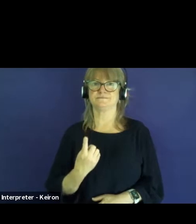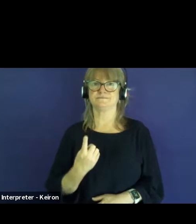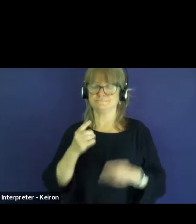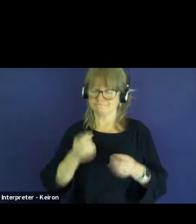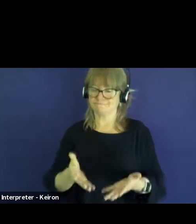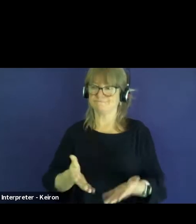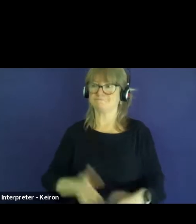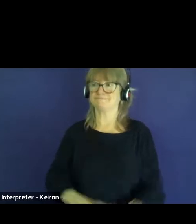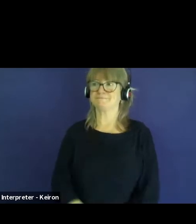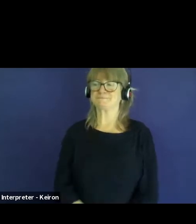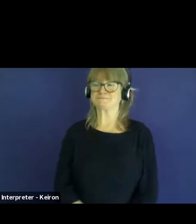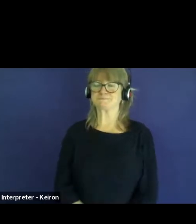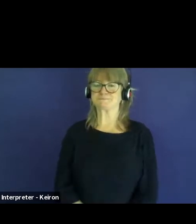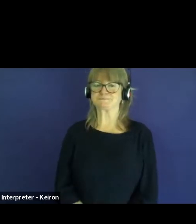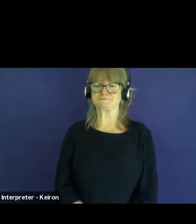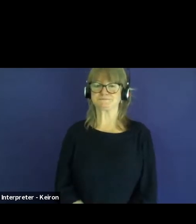5, 4, 3, 2, 1.